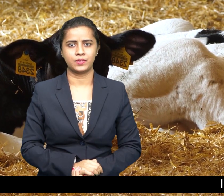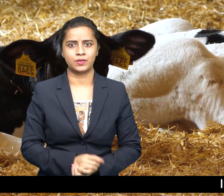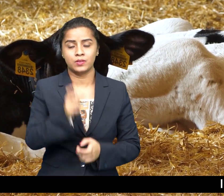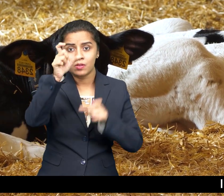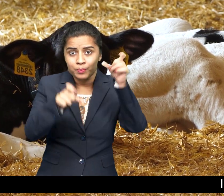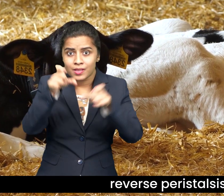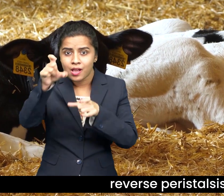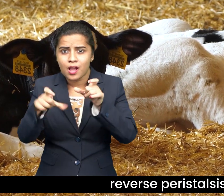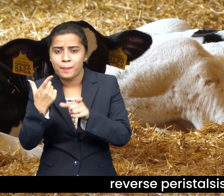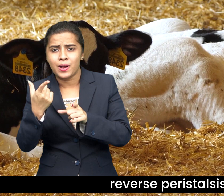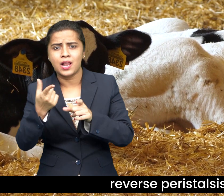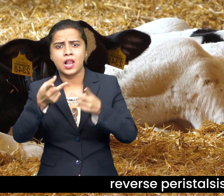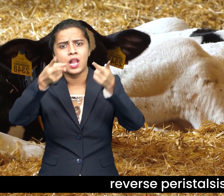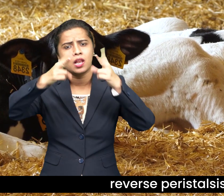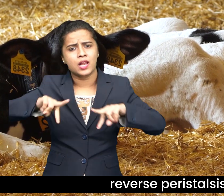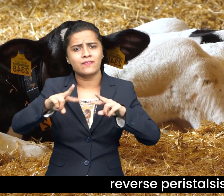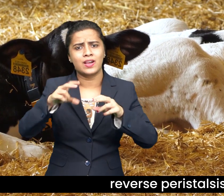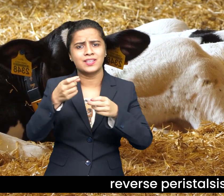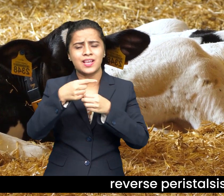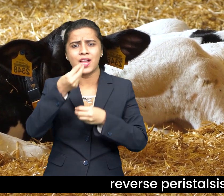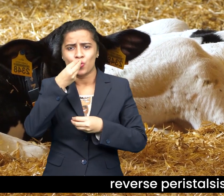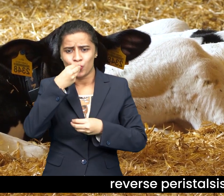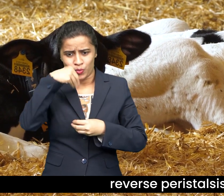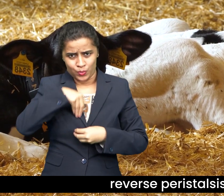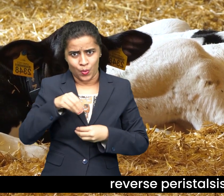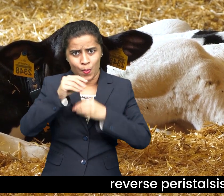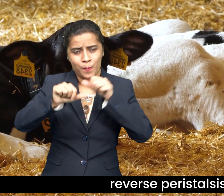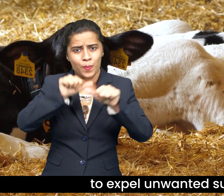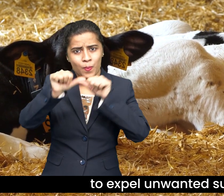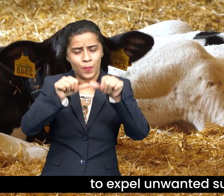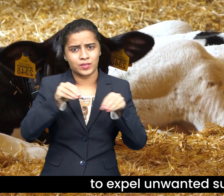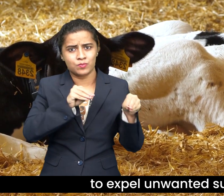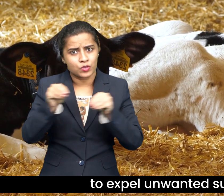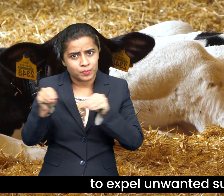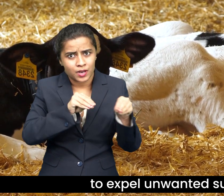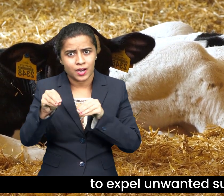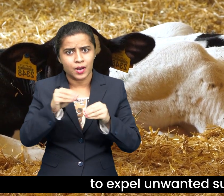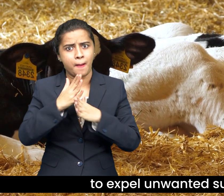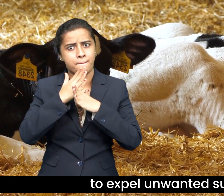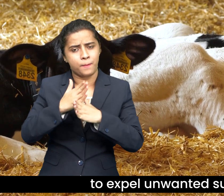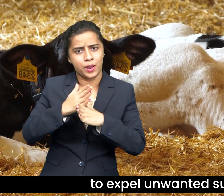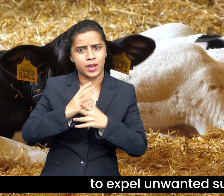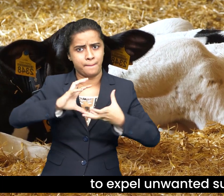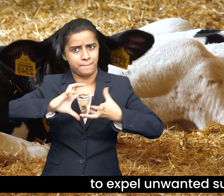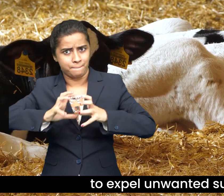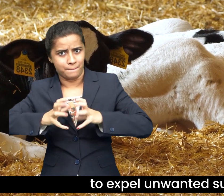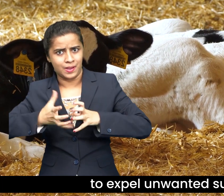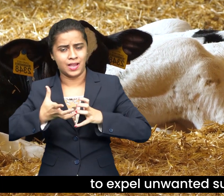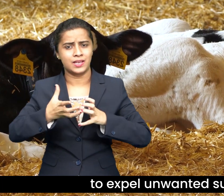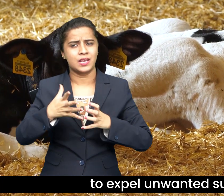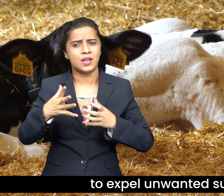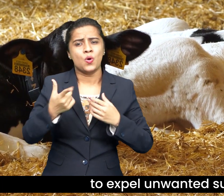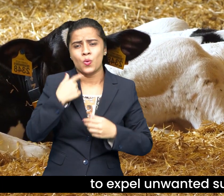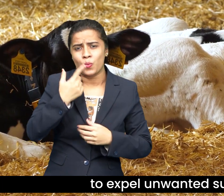In humans, reverse peristalsis is a protective mechanism to expel unwanted substances from the